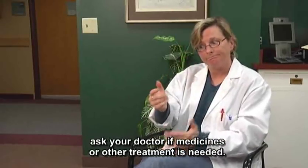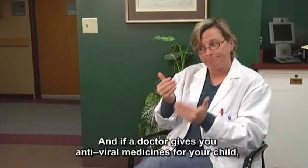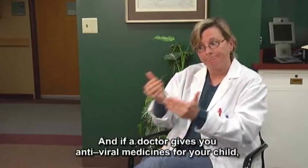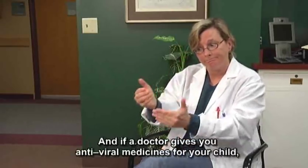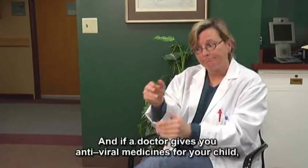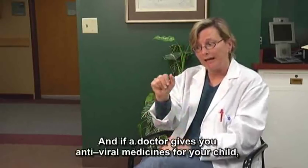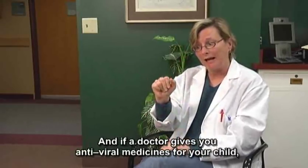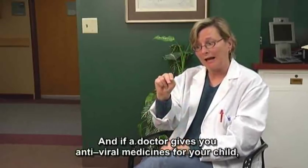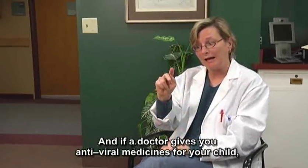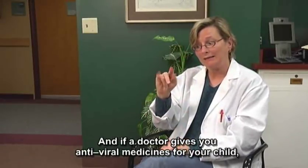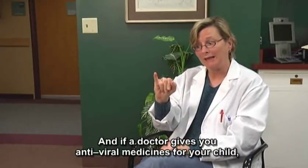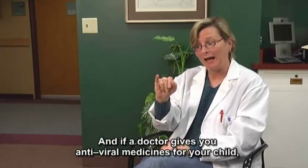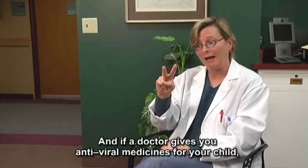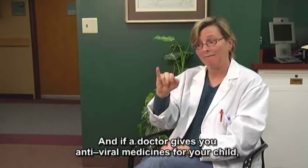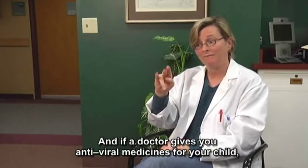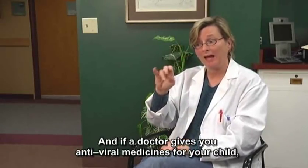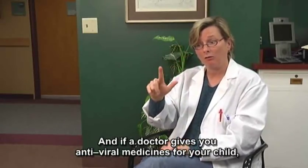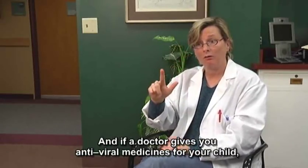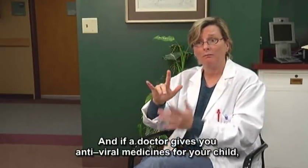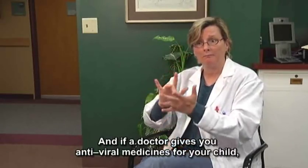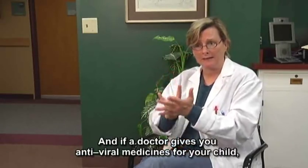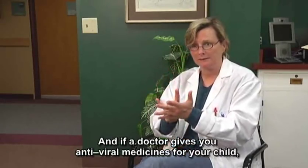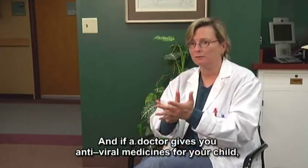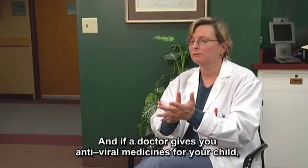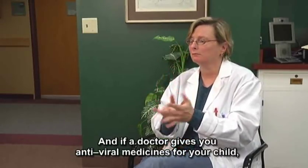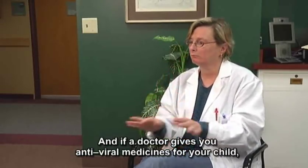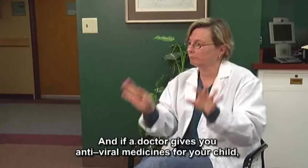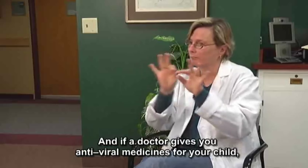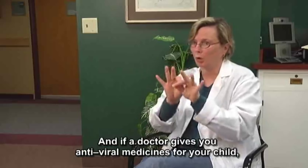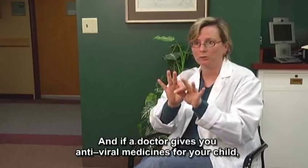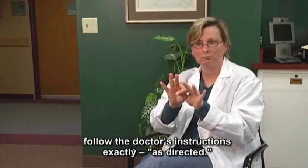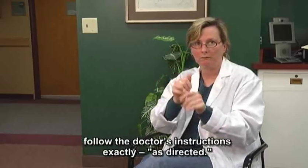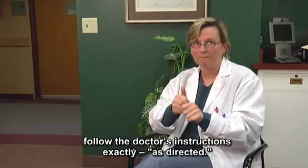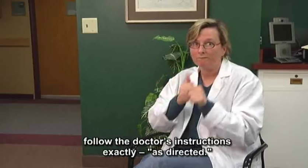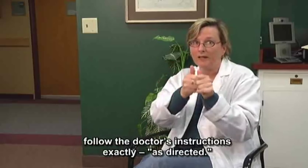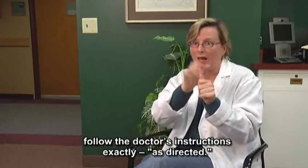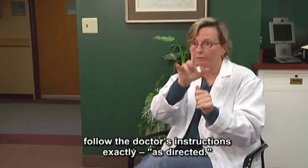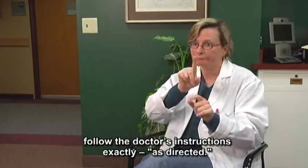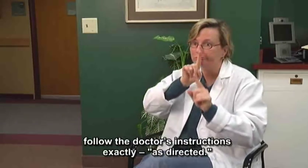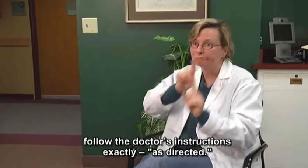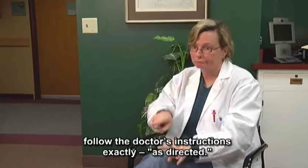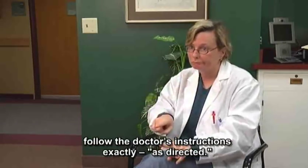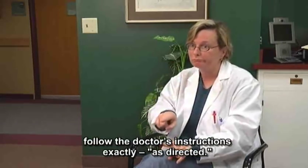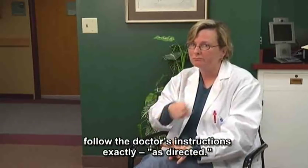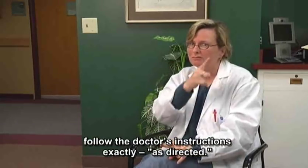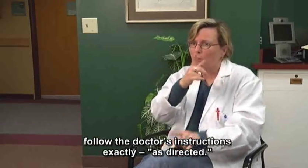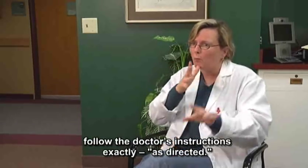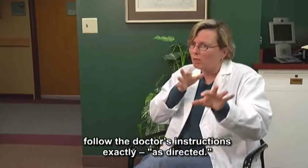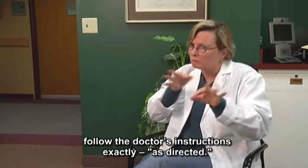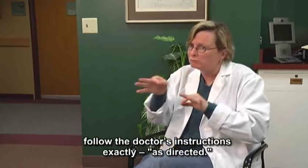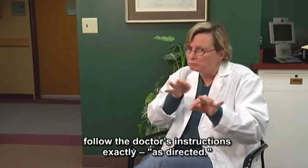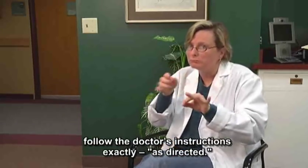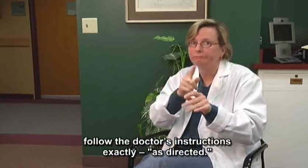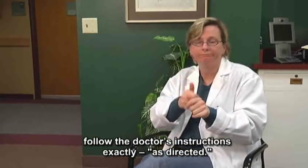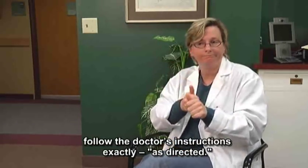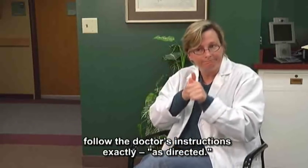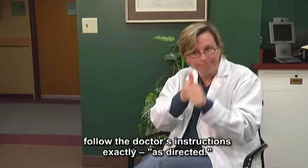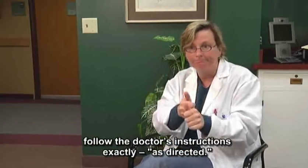if a doctor gives you antiviral medicines for your child follow the doctor's instructions exactly as